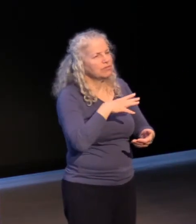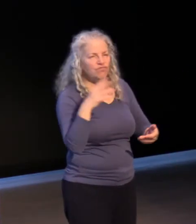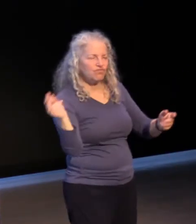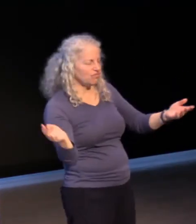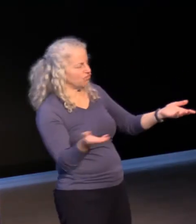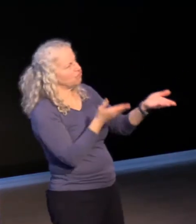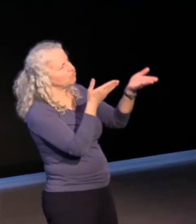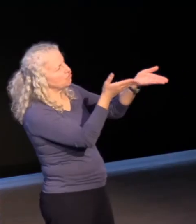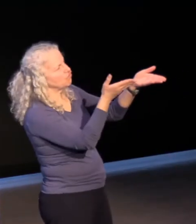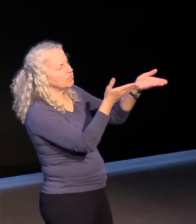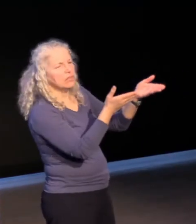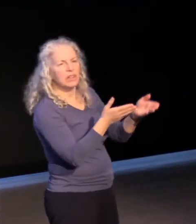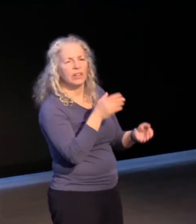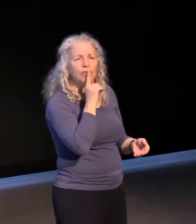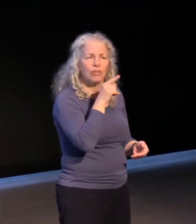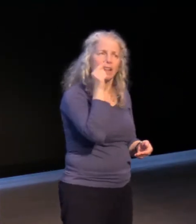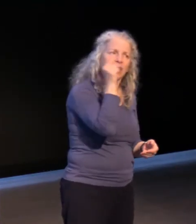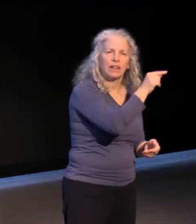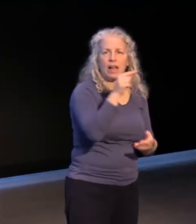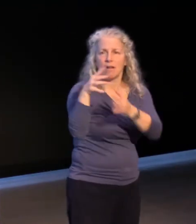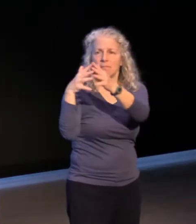backbone of our America.